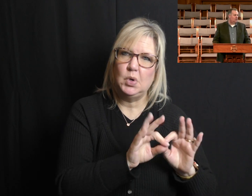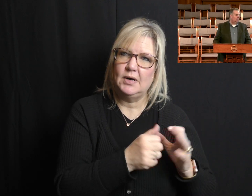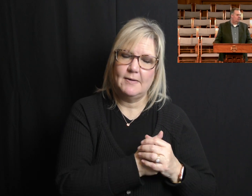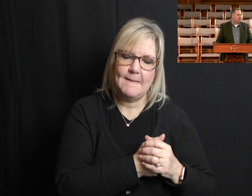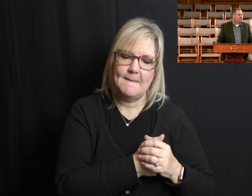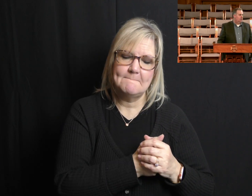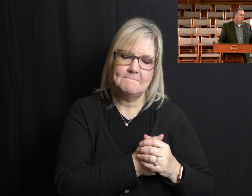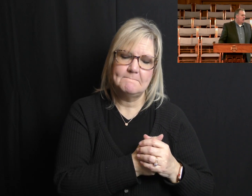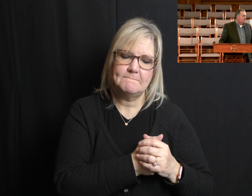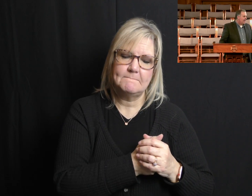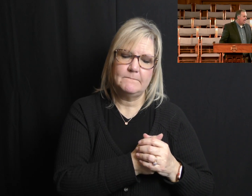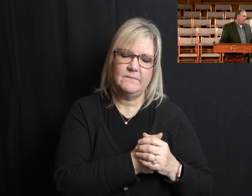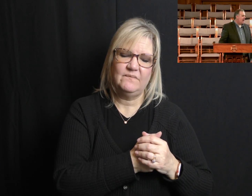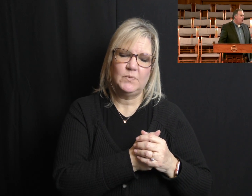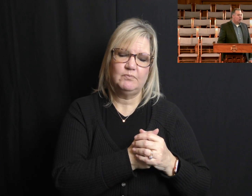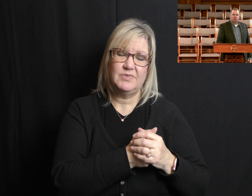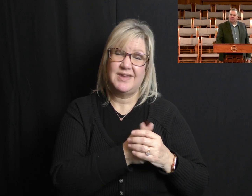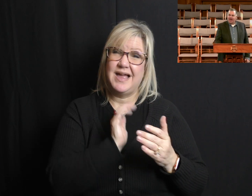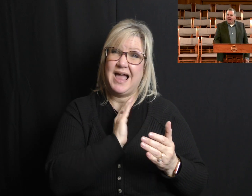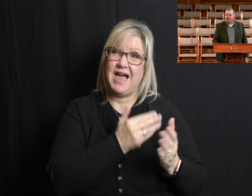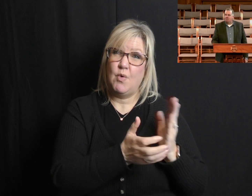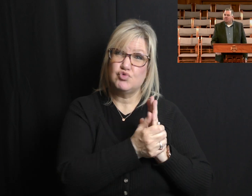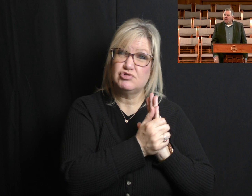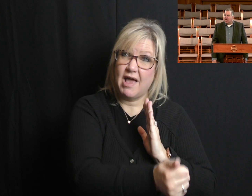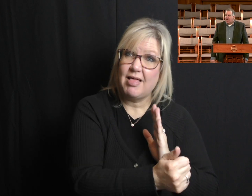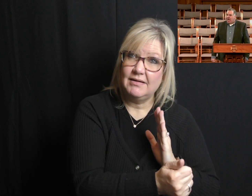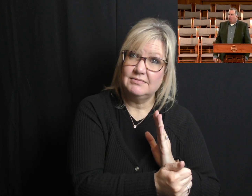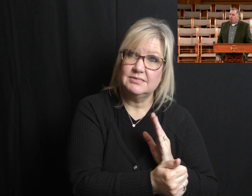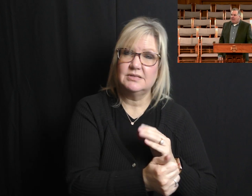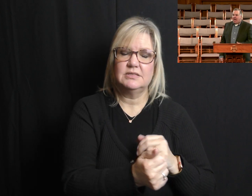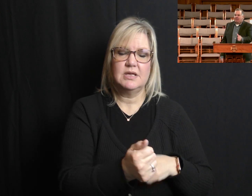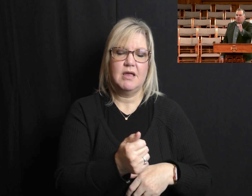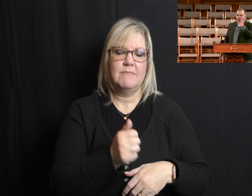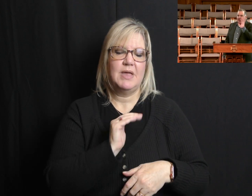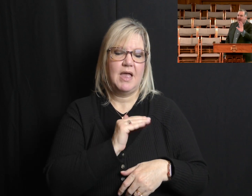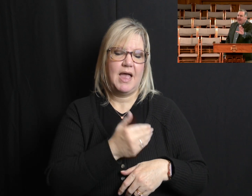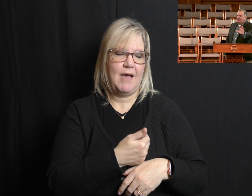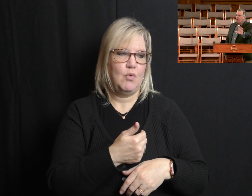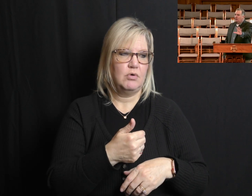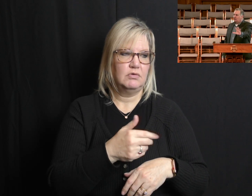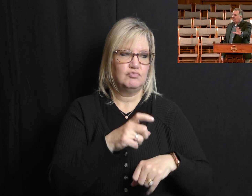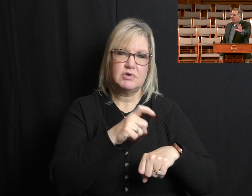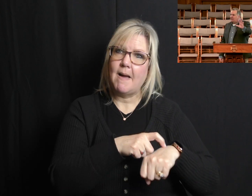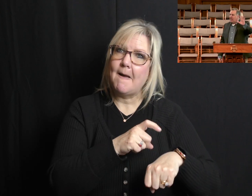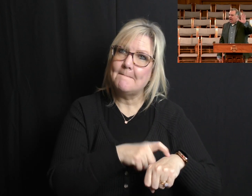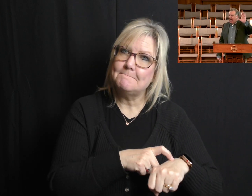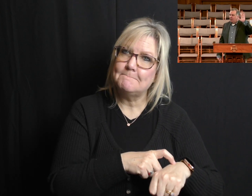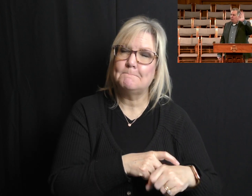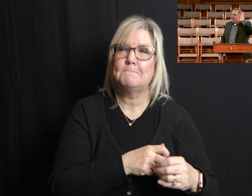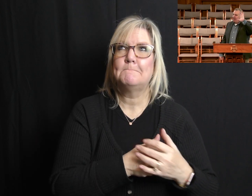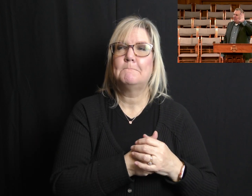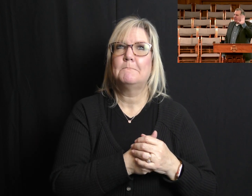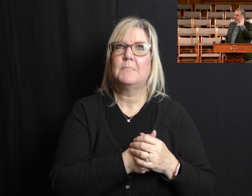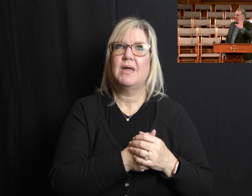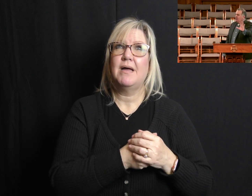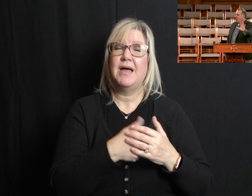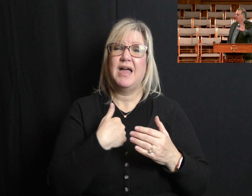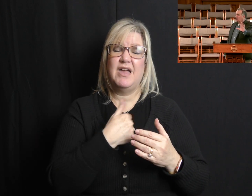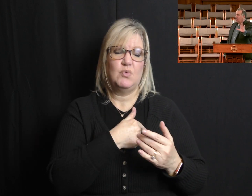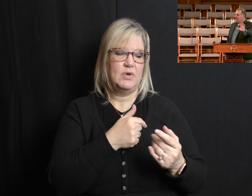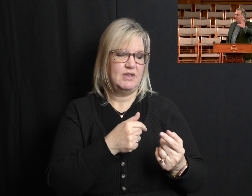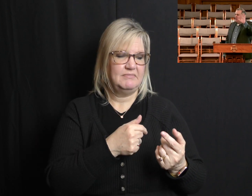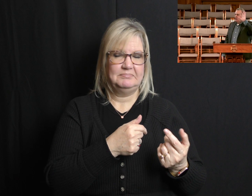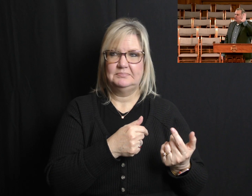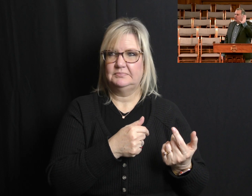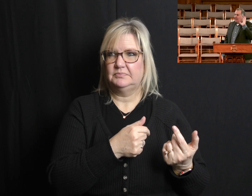talents, we've taken our own time, and we have applied those things and we have given